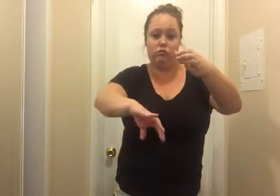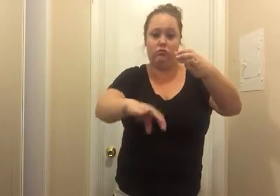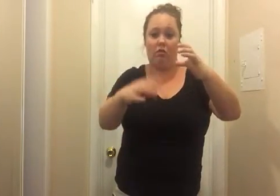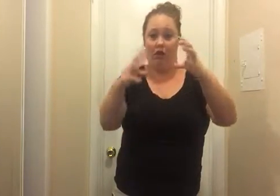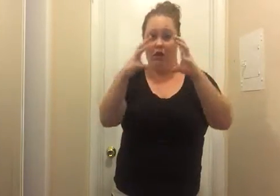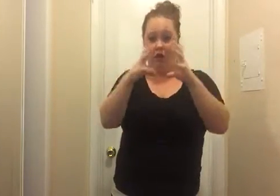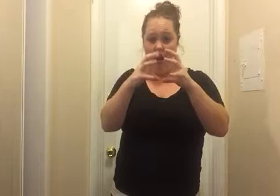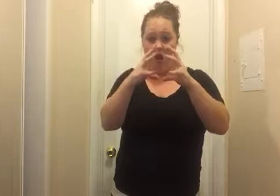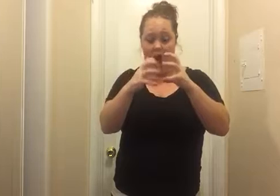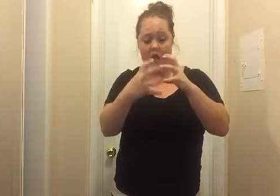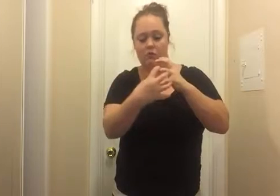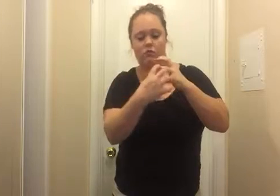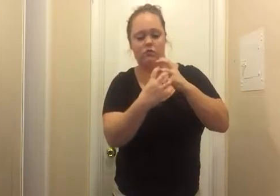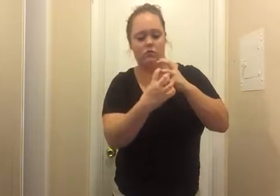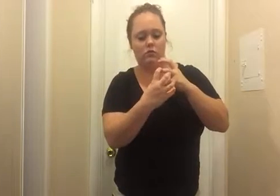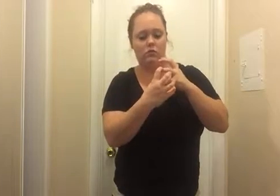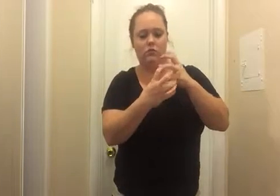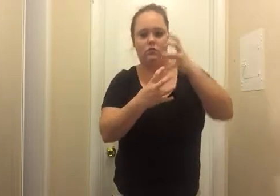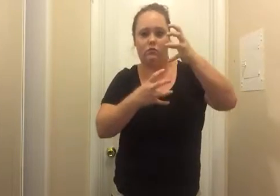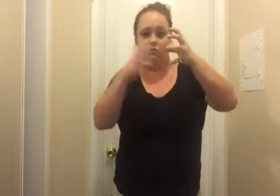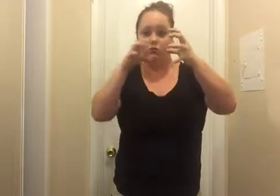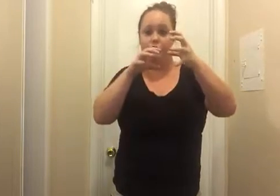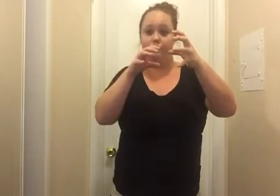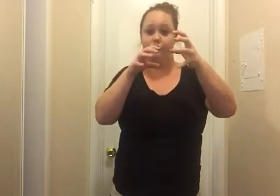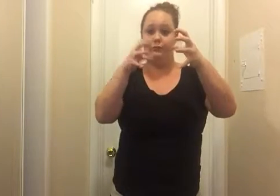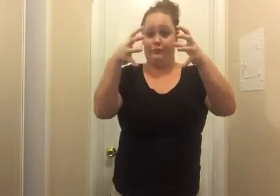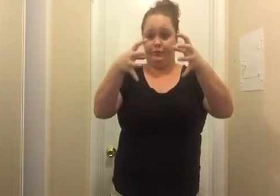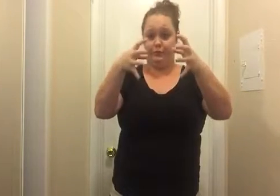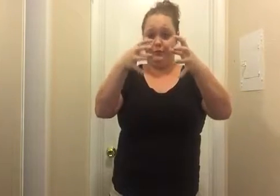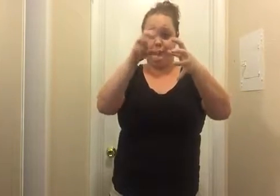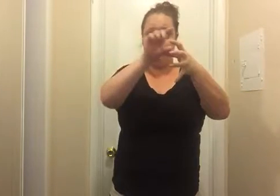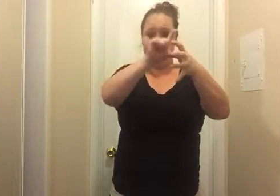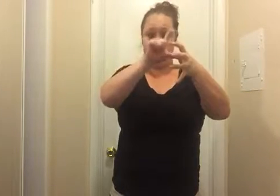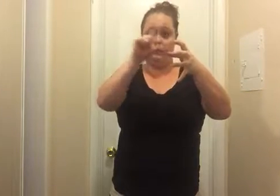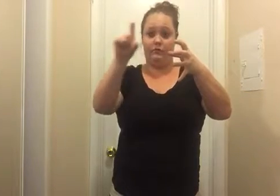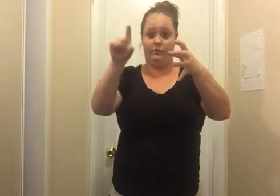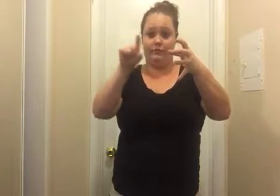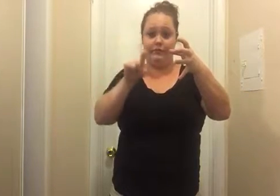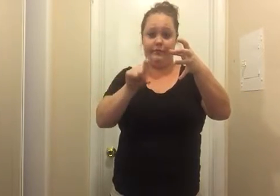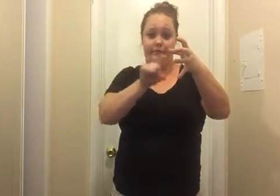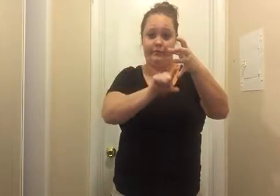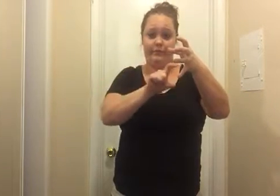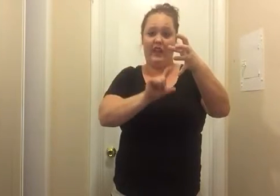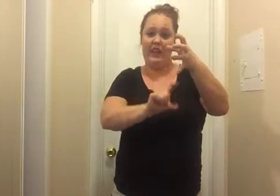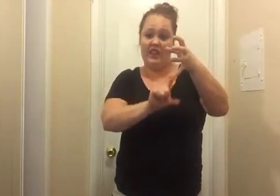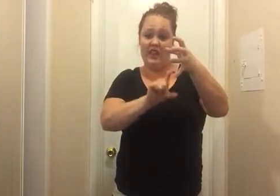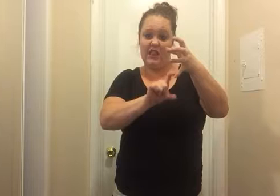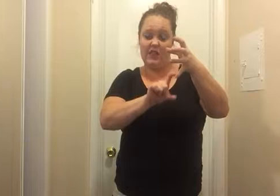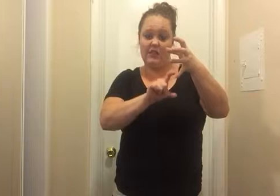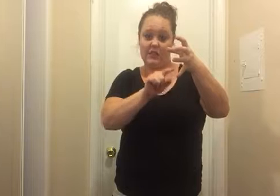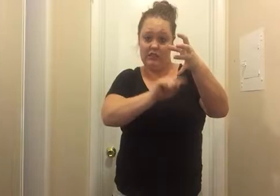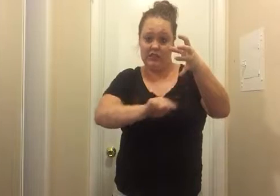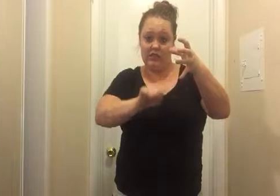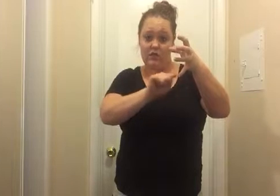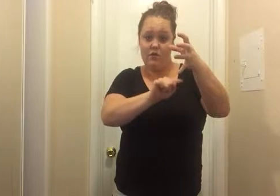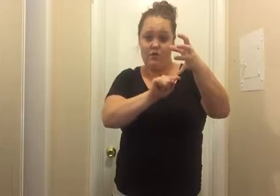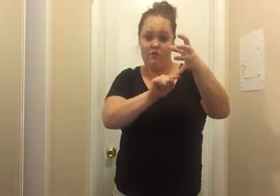that gets its oxygen, that's fed oxygen from kind of the downstream part of the artery, they won't get enough oxygen